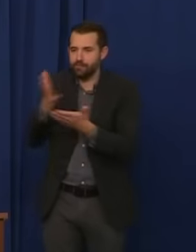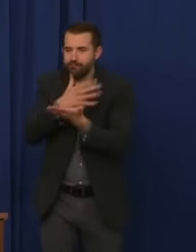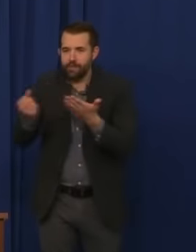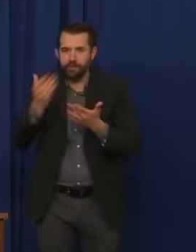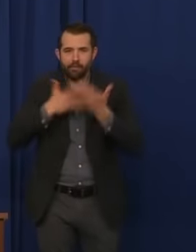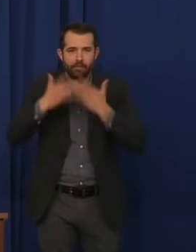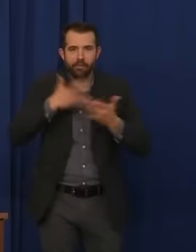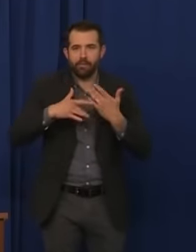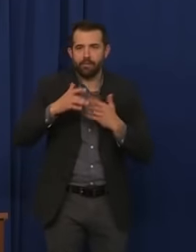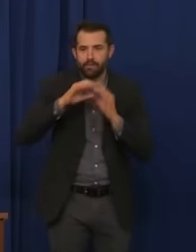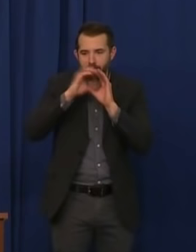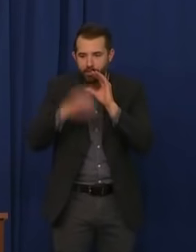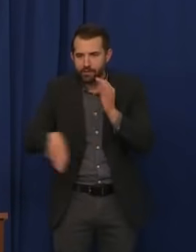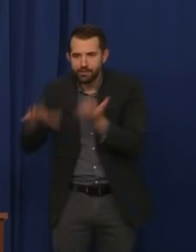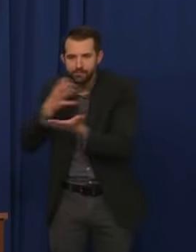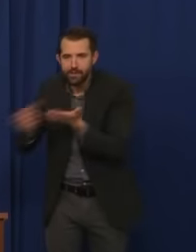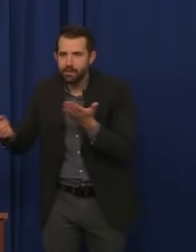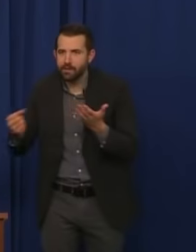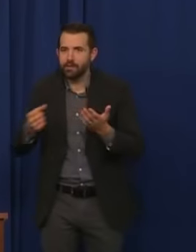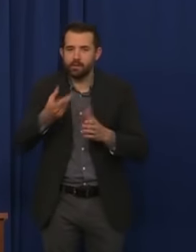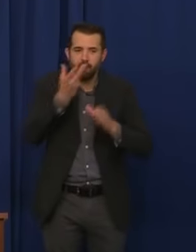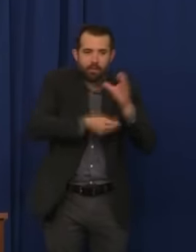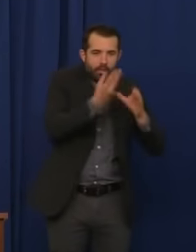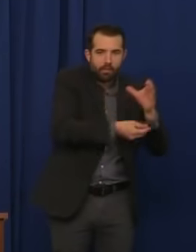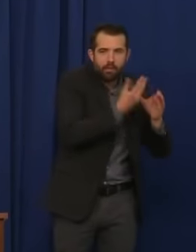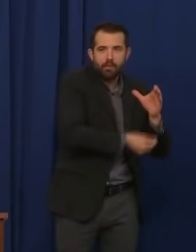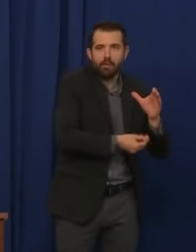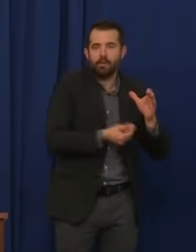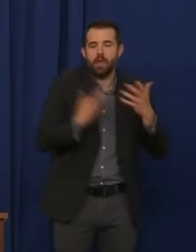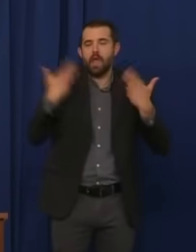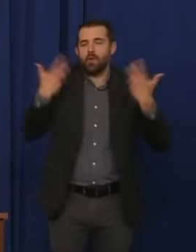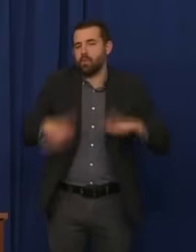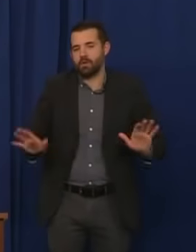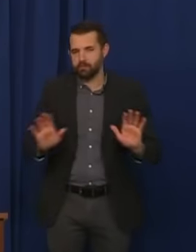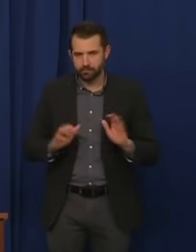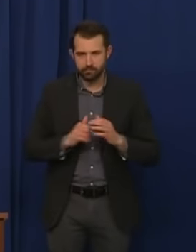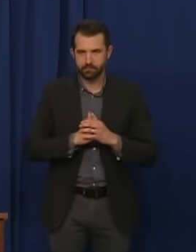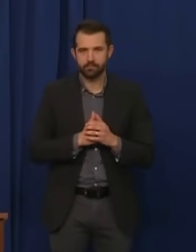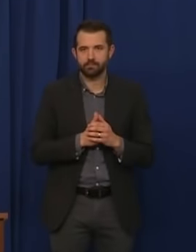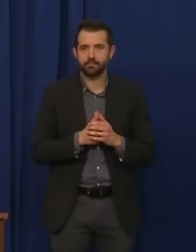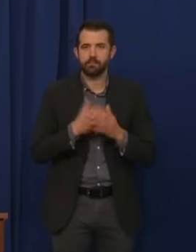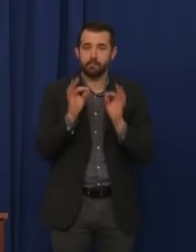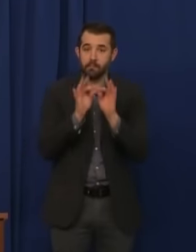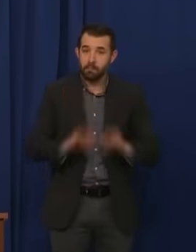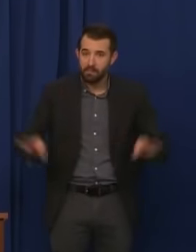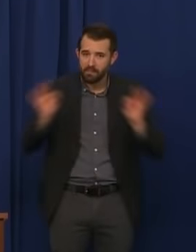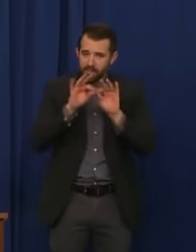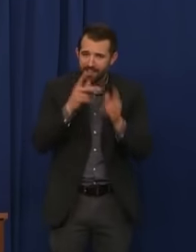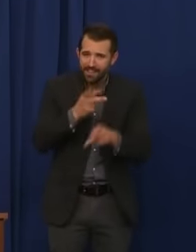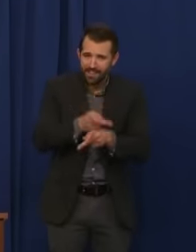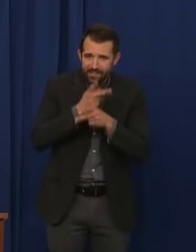use of ventilators, and more deaths in this state. That's what we're balancing right now.